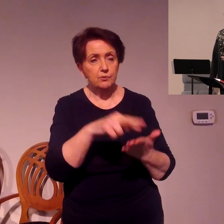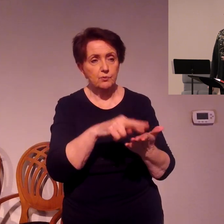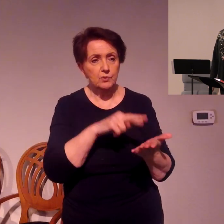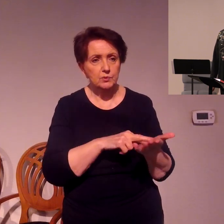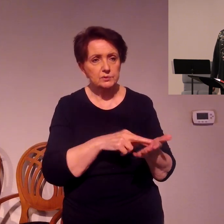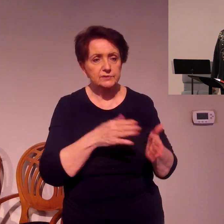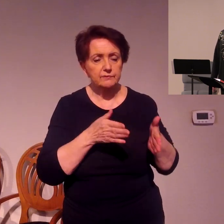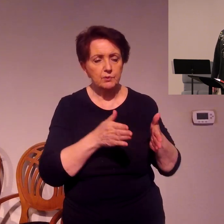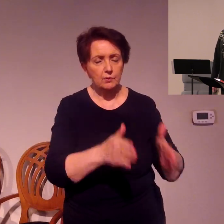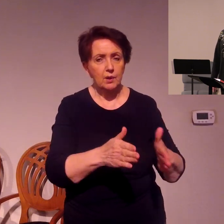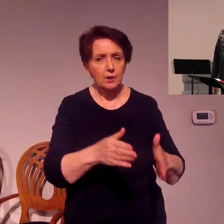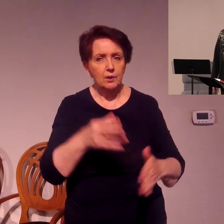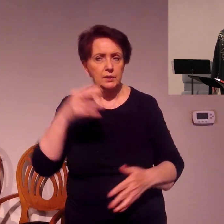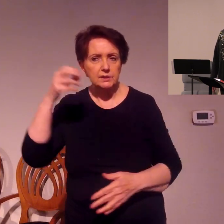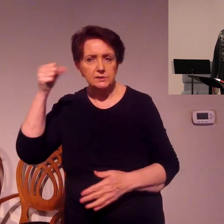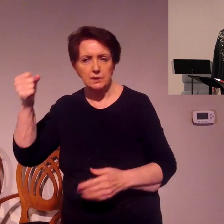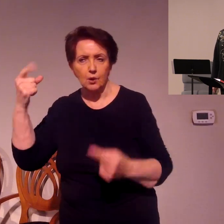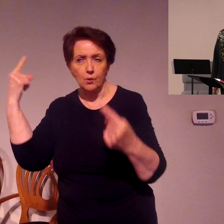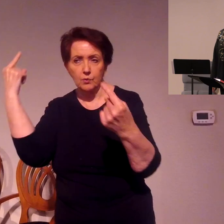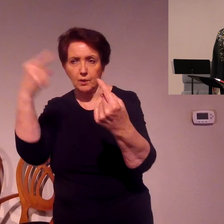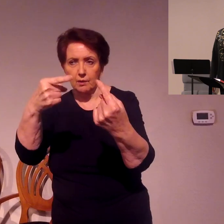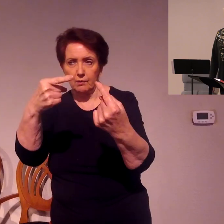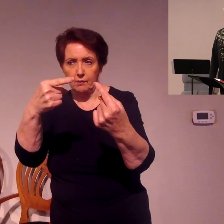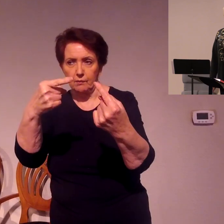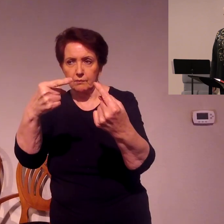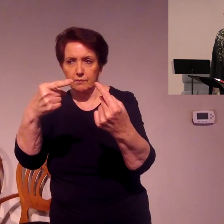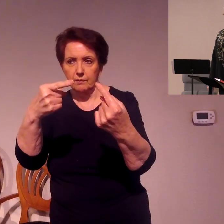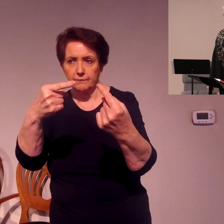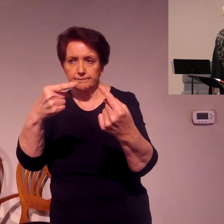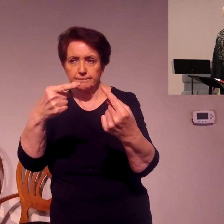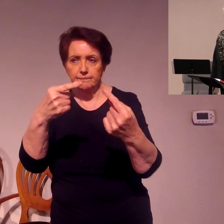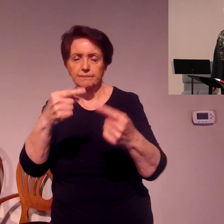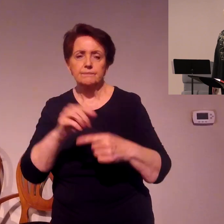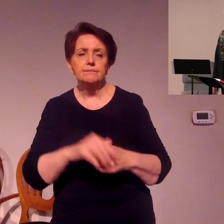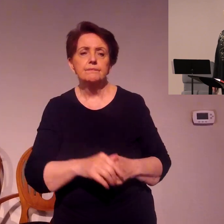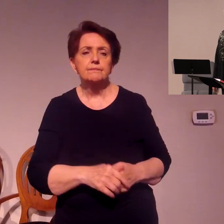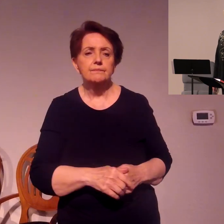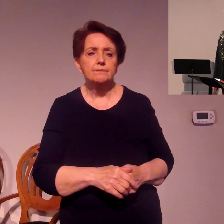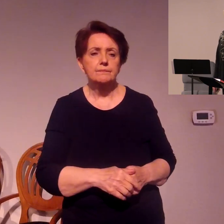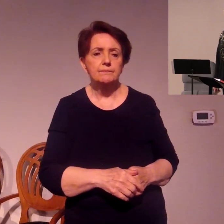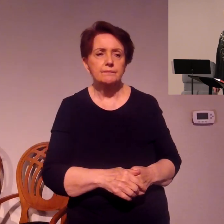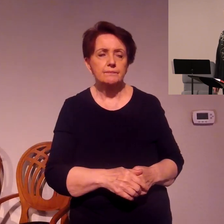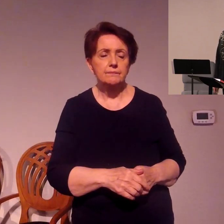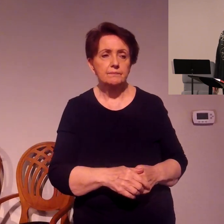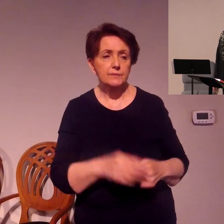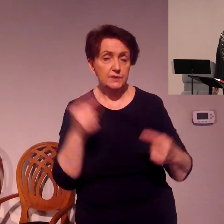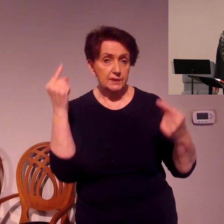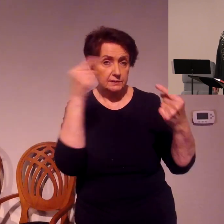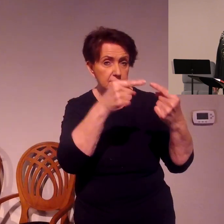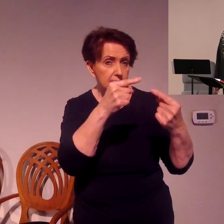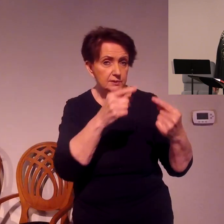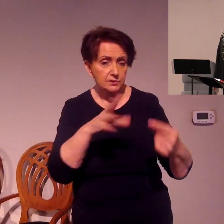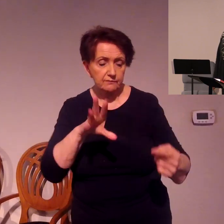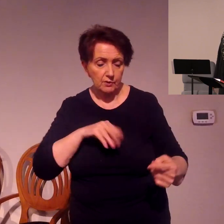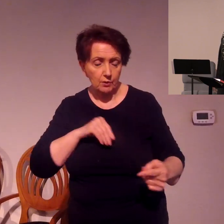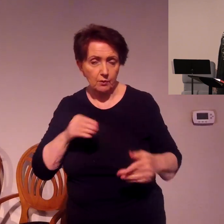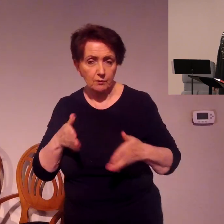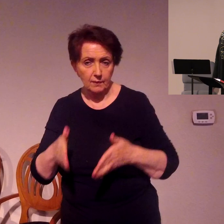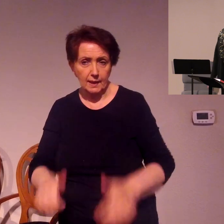to hold the destination. Destination for our own lives in our own